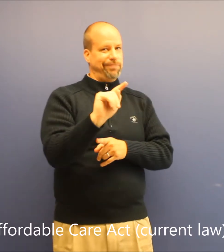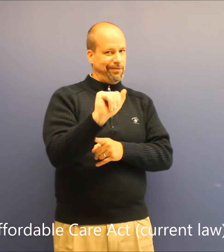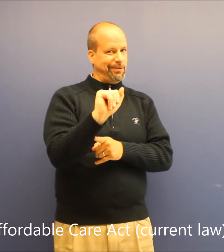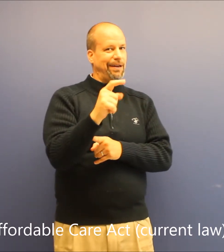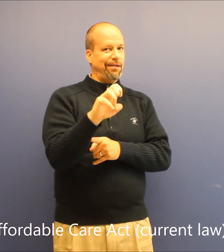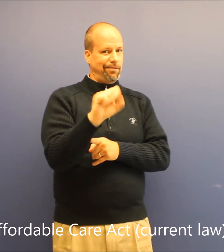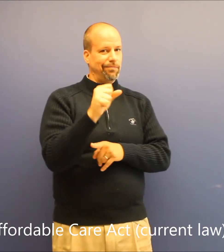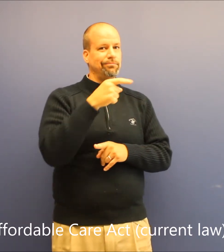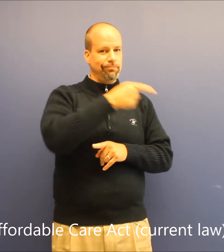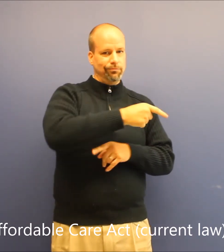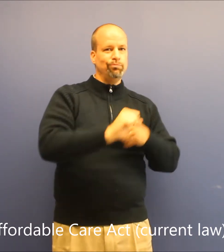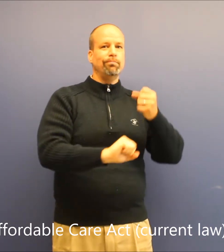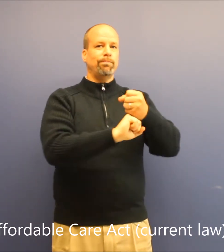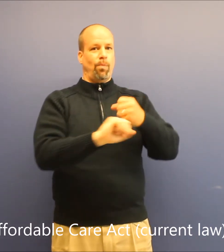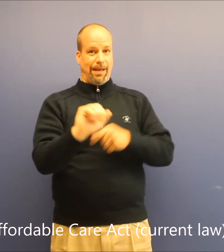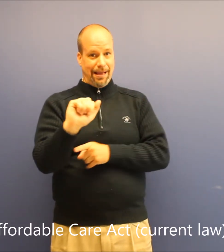to support the ACA.